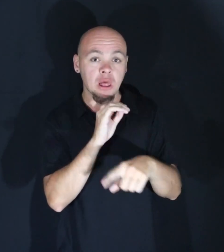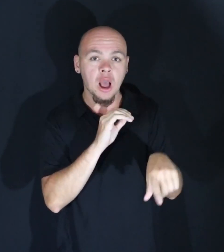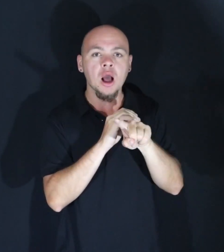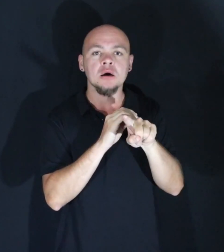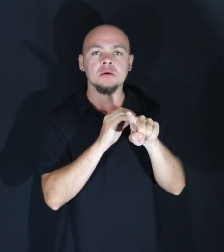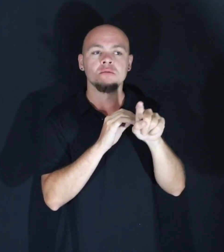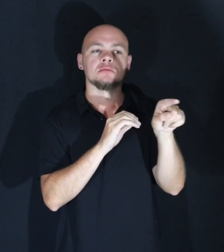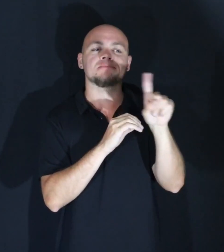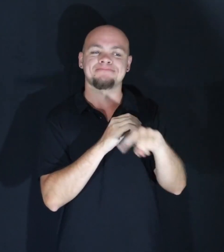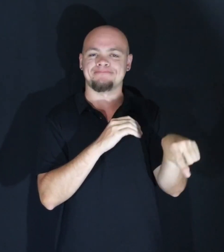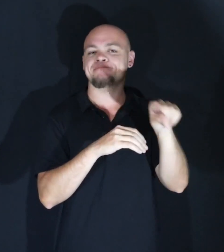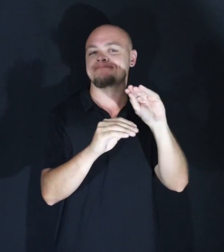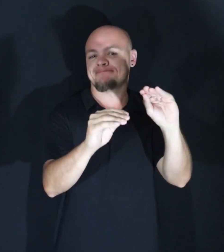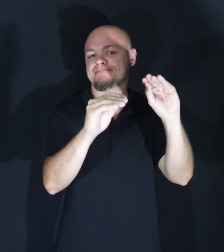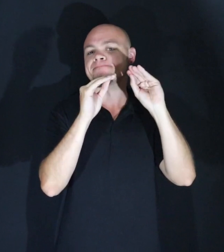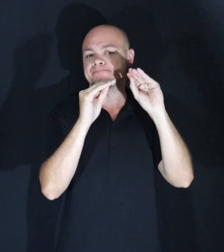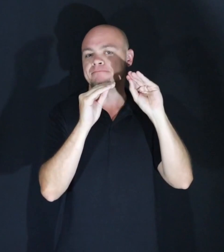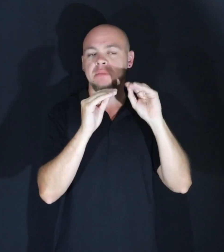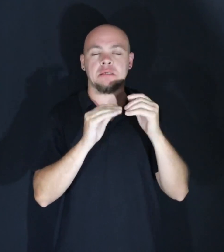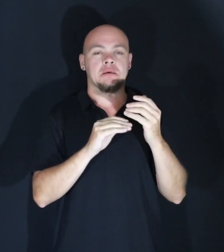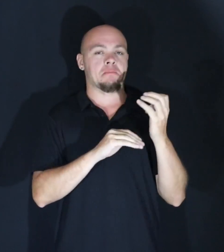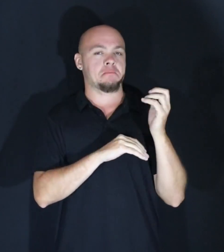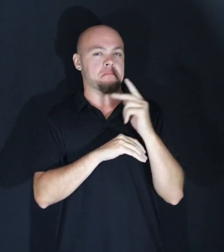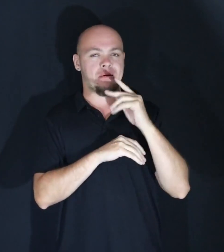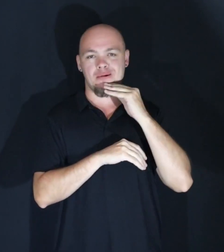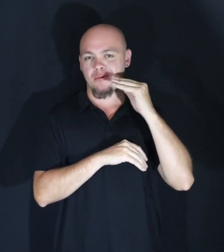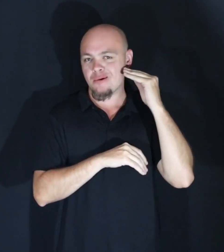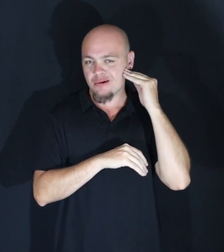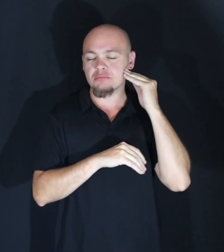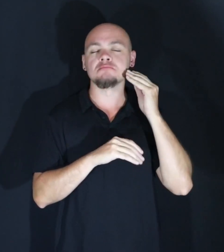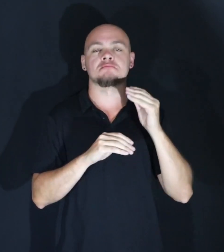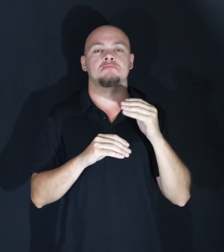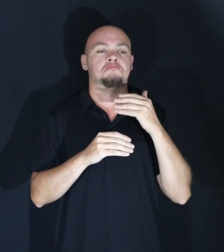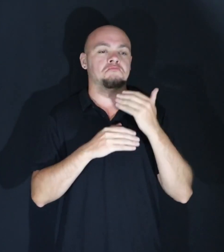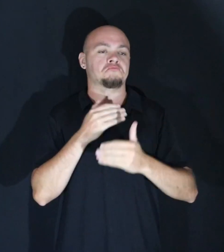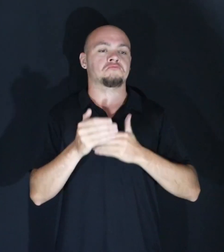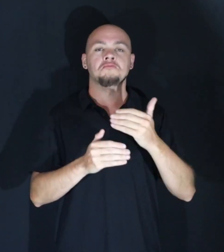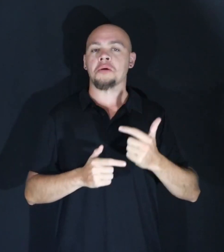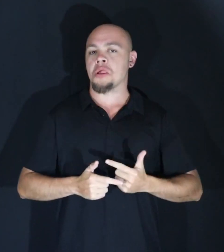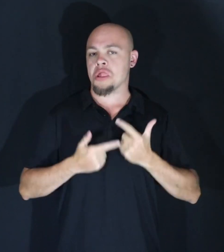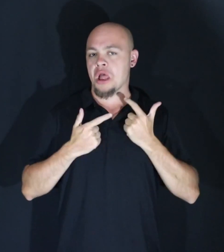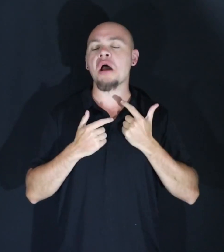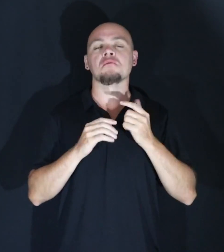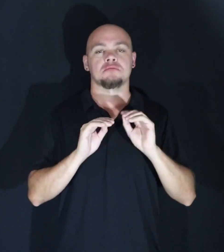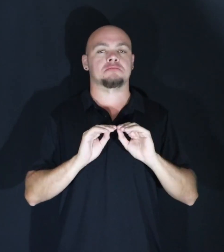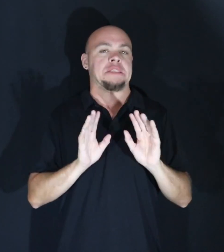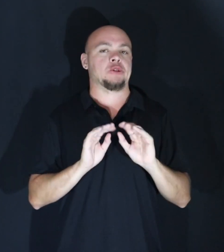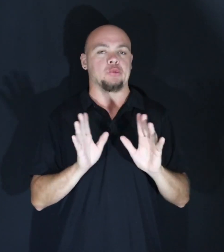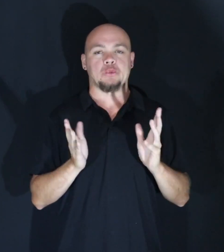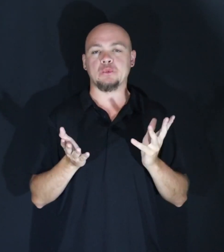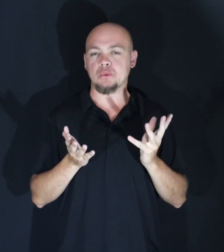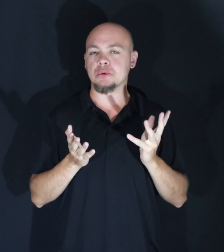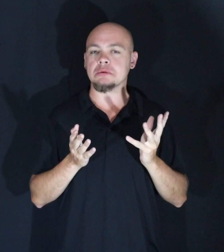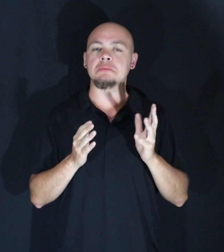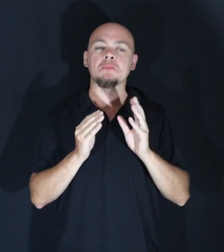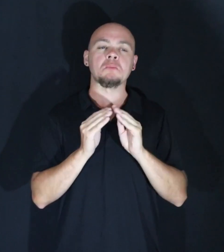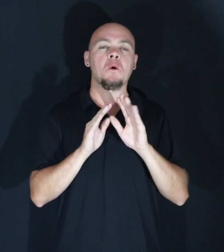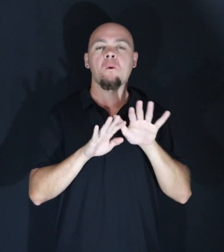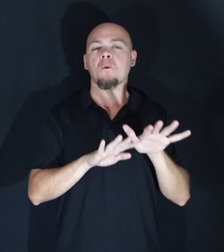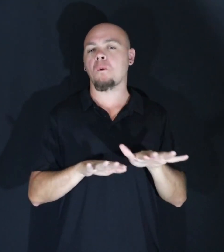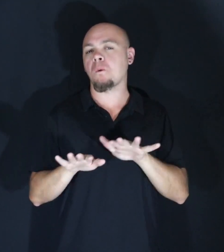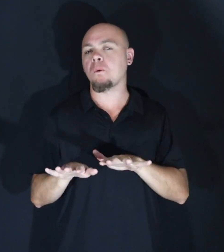I returned with more clarity about the next steps in my life. I came back calmer, more